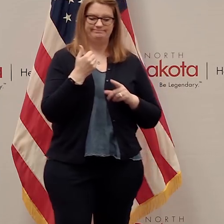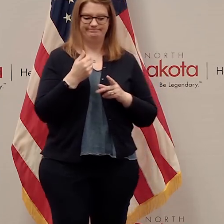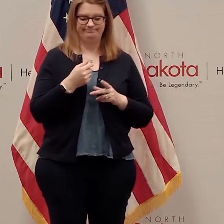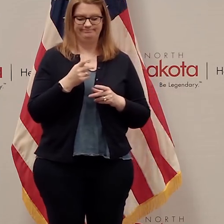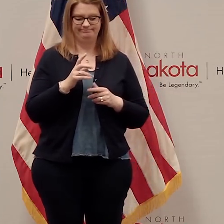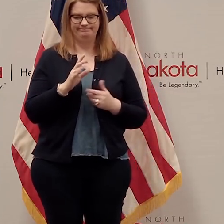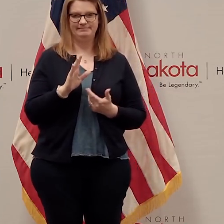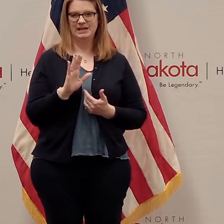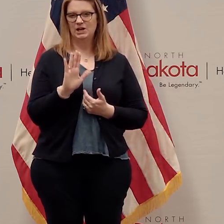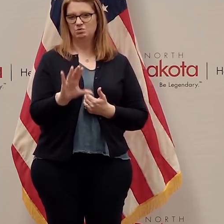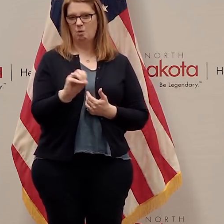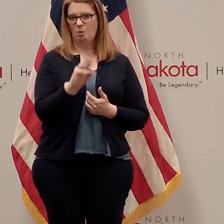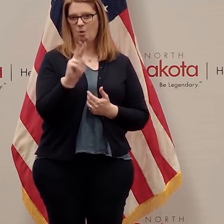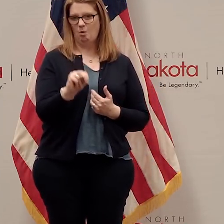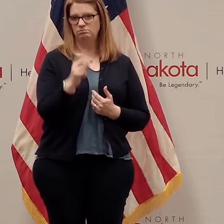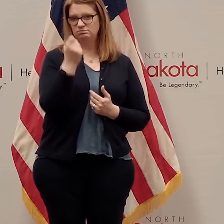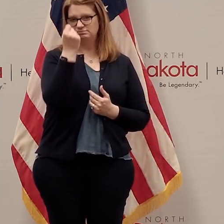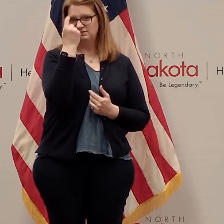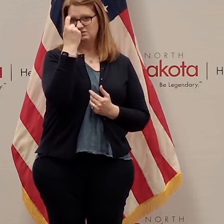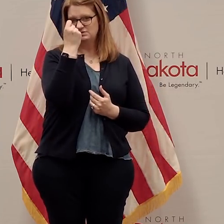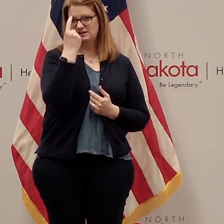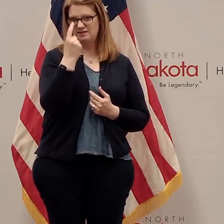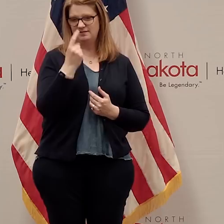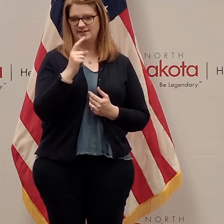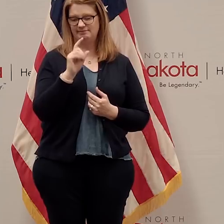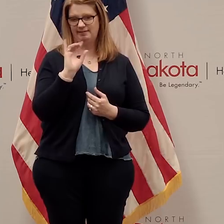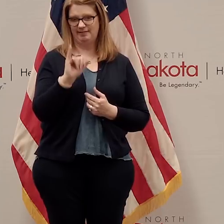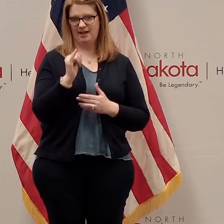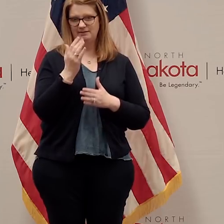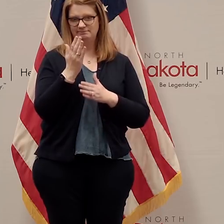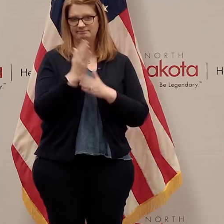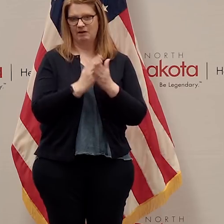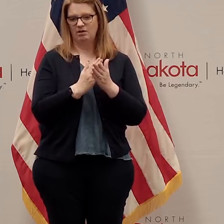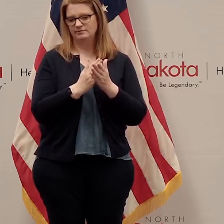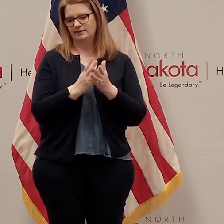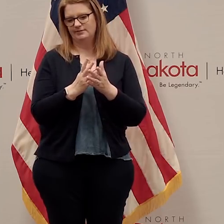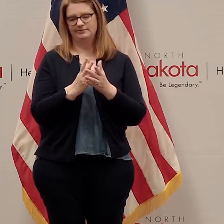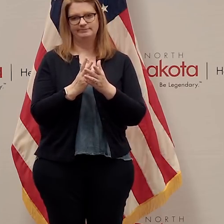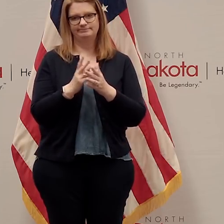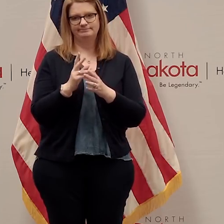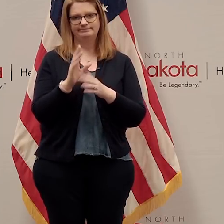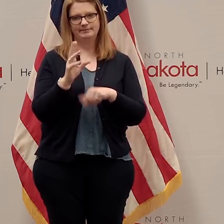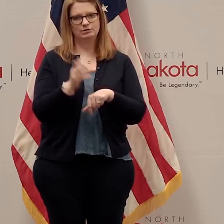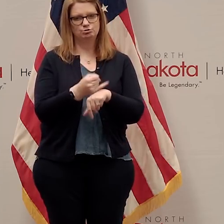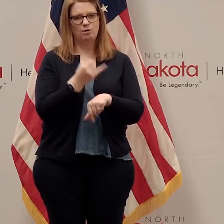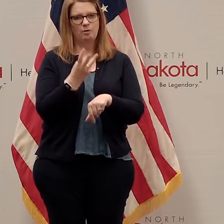personal understanding of that tenet of being a Jehovah's Witness.